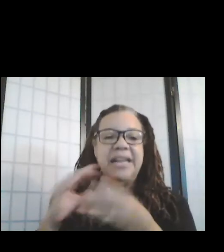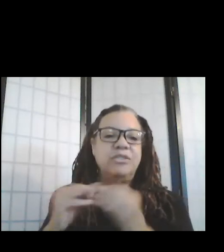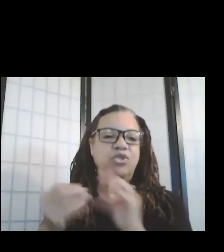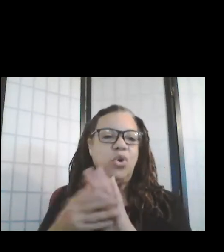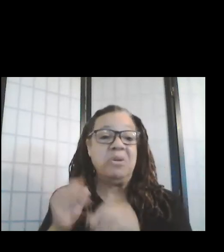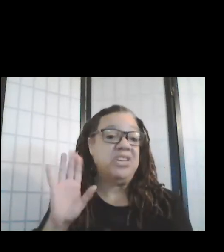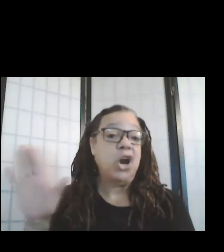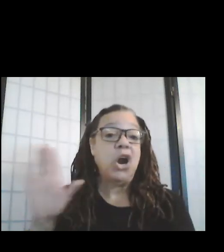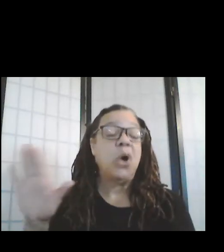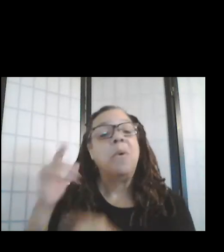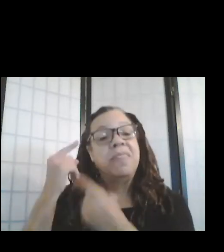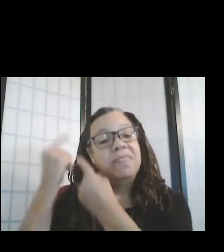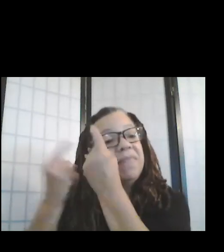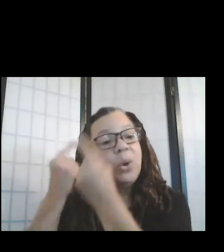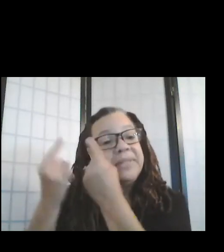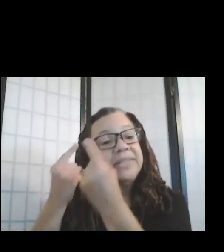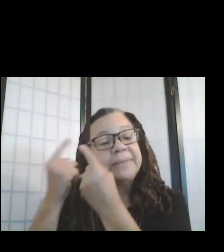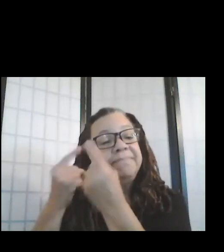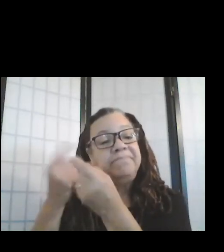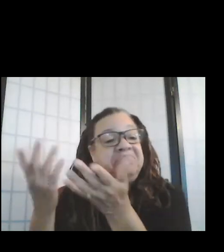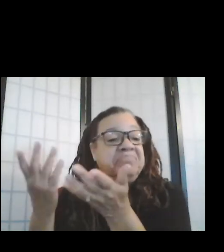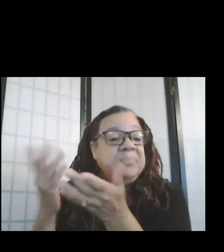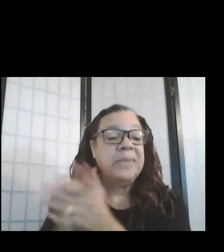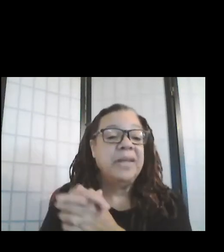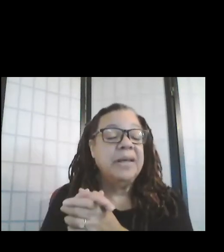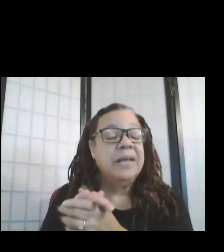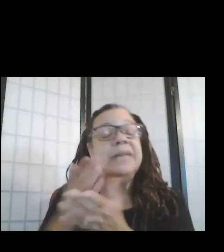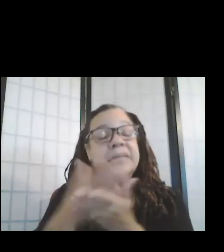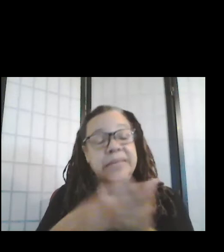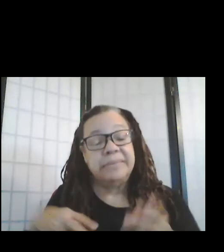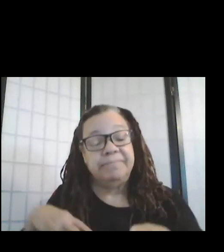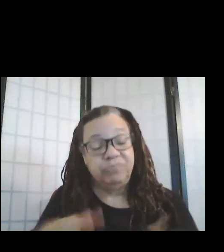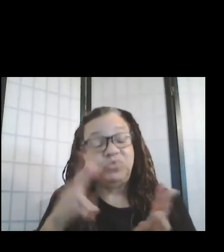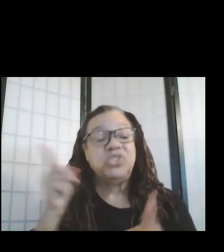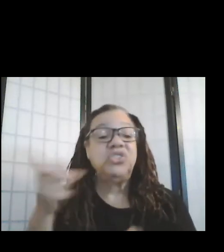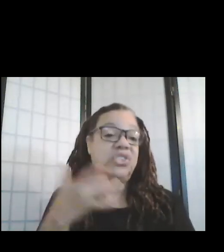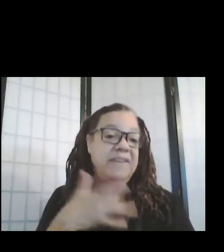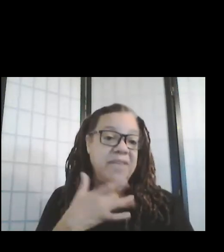own thoughts, because in some ways she feels that